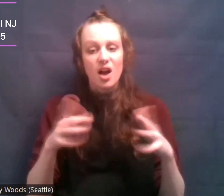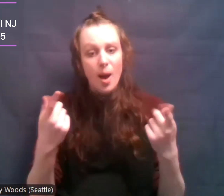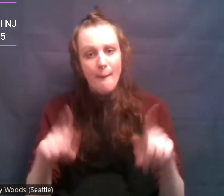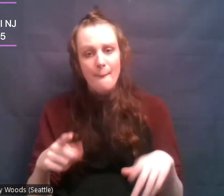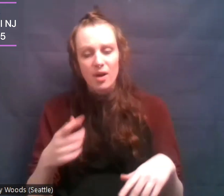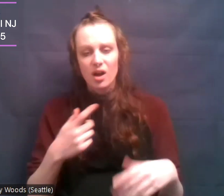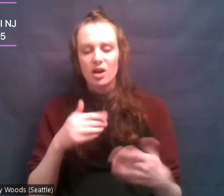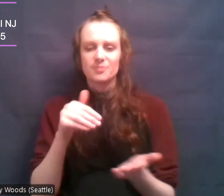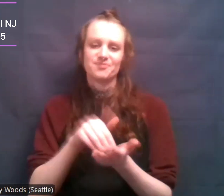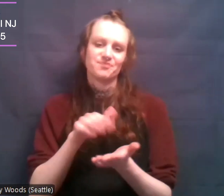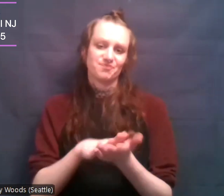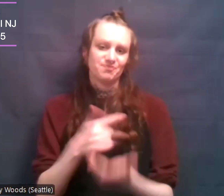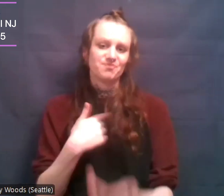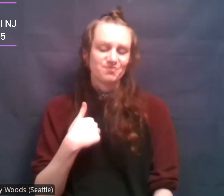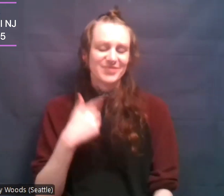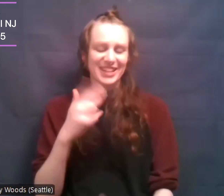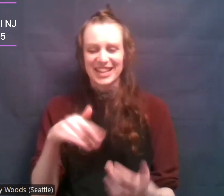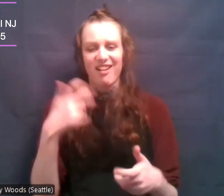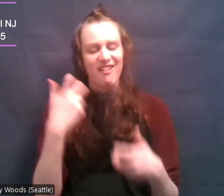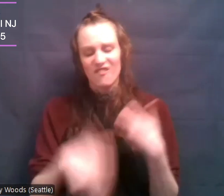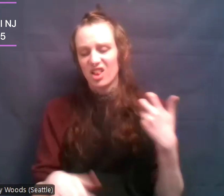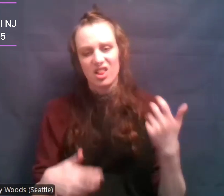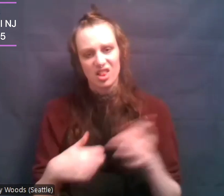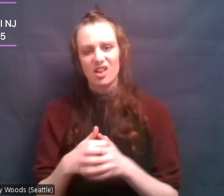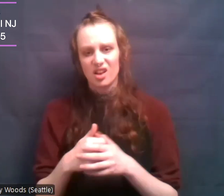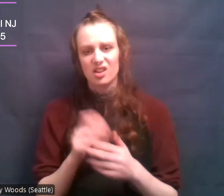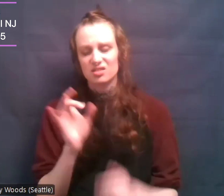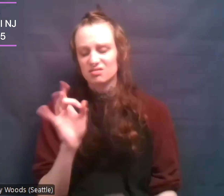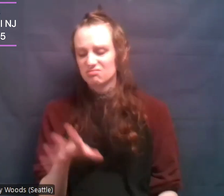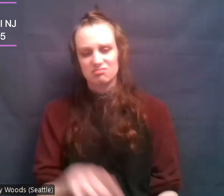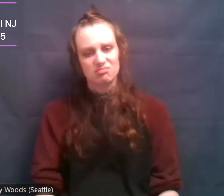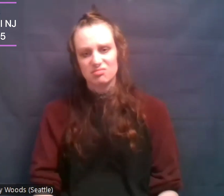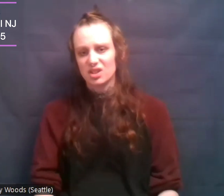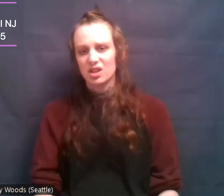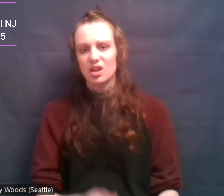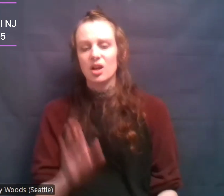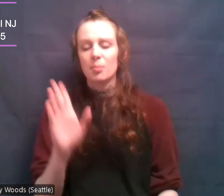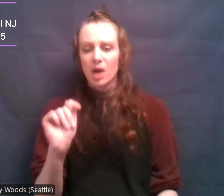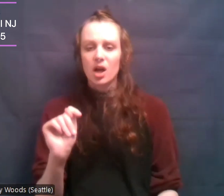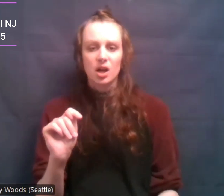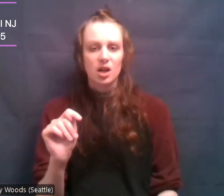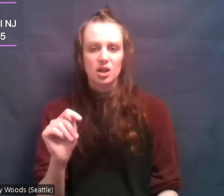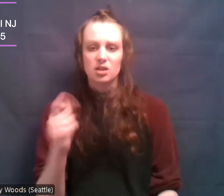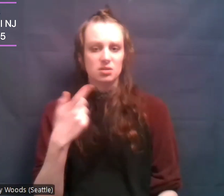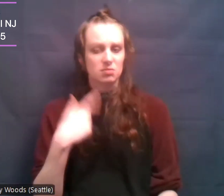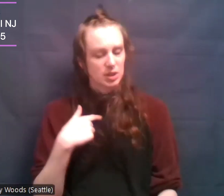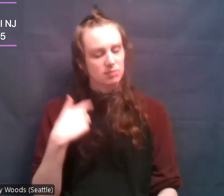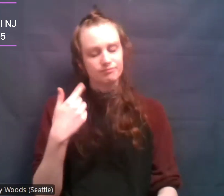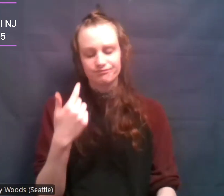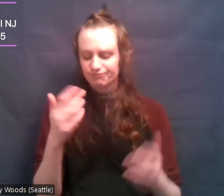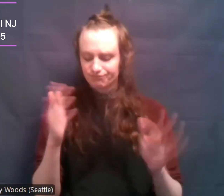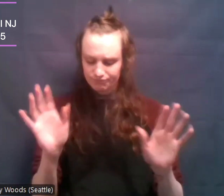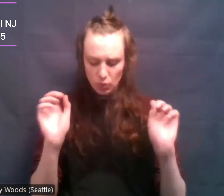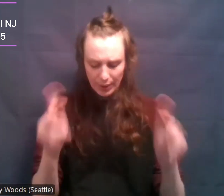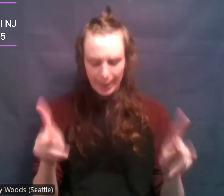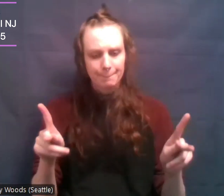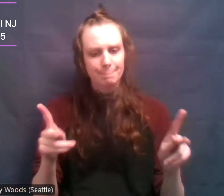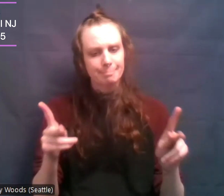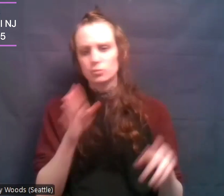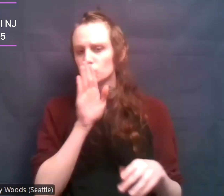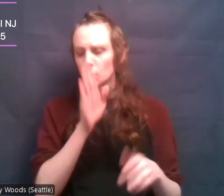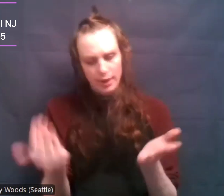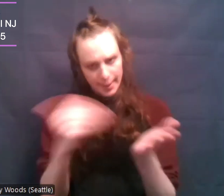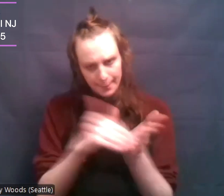rough. Um, but I got back on the horse. I remember I had left detox to